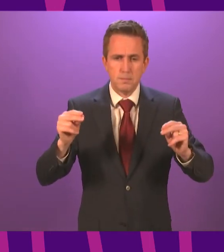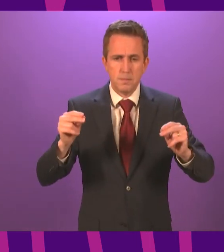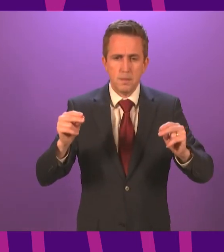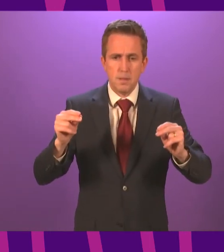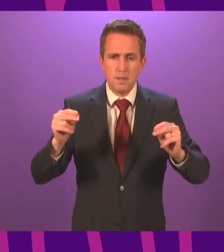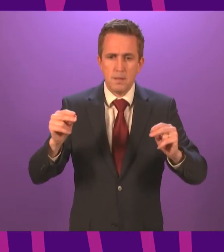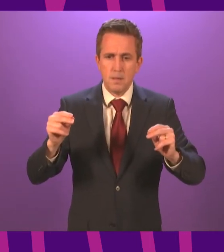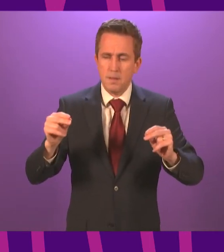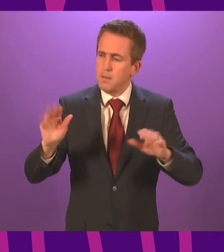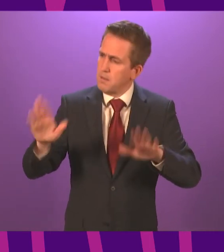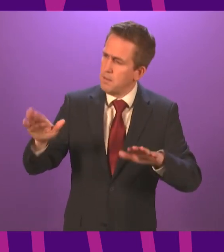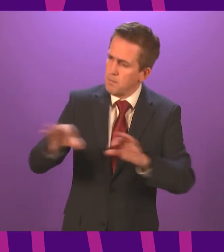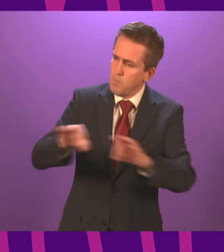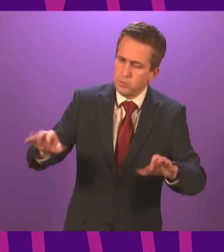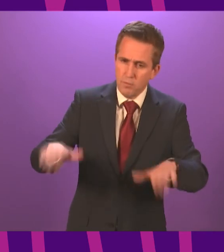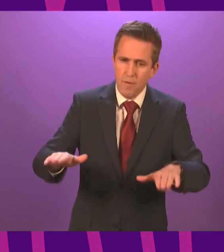Let's see the point of order, please.